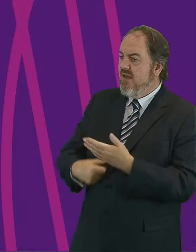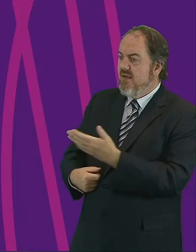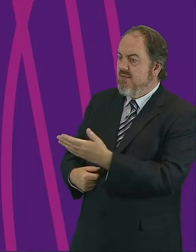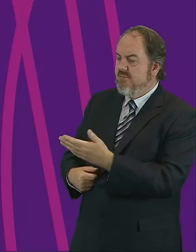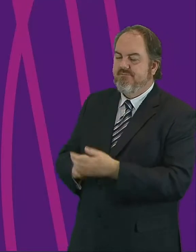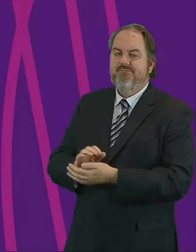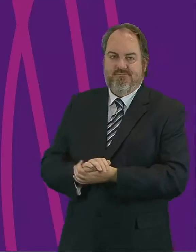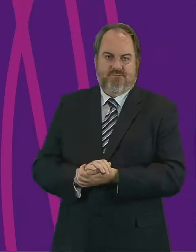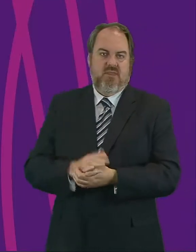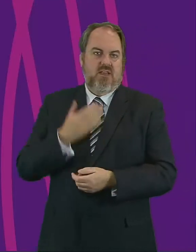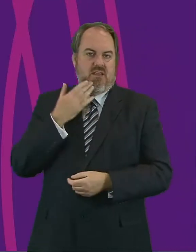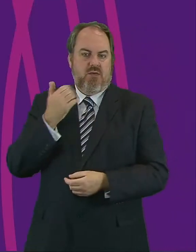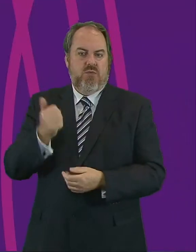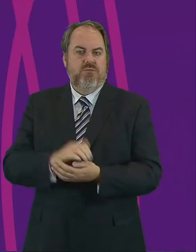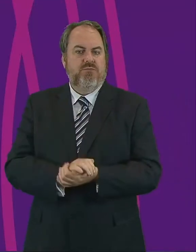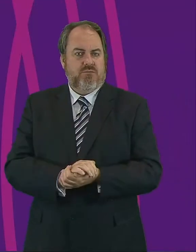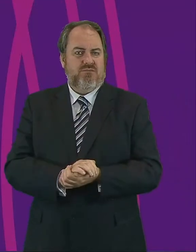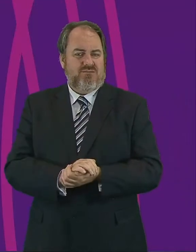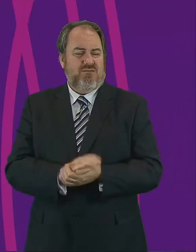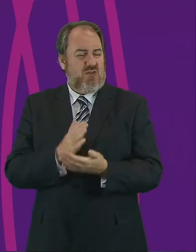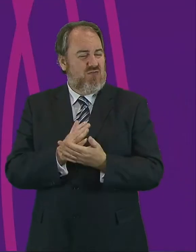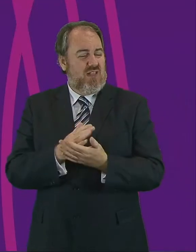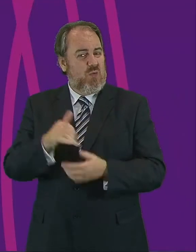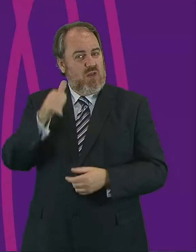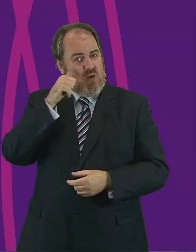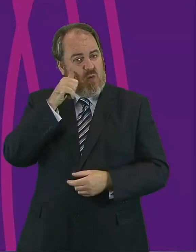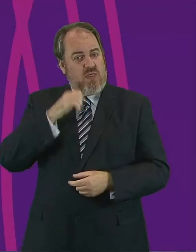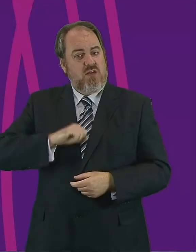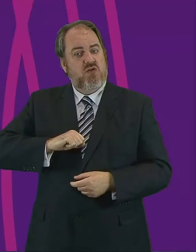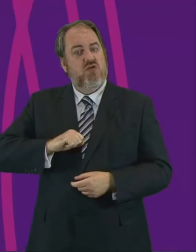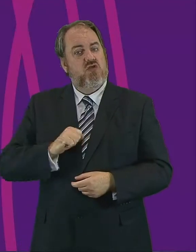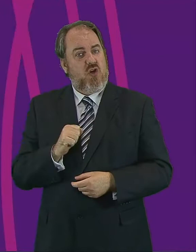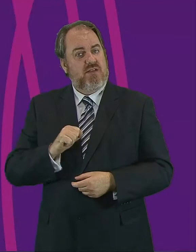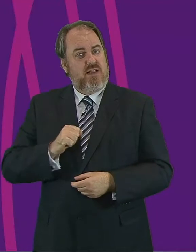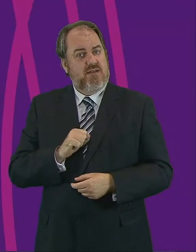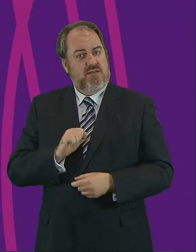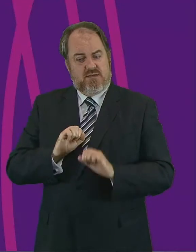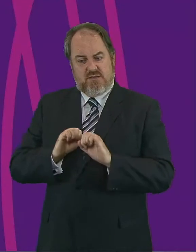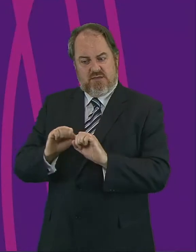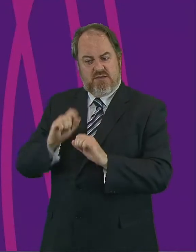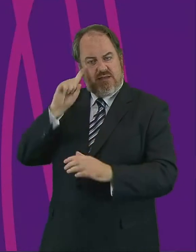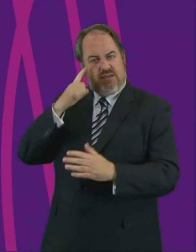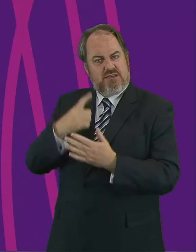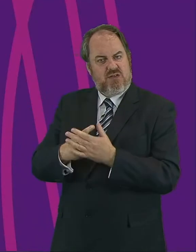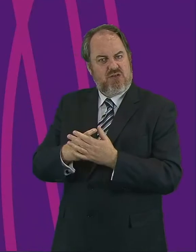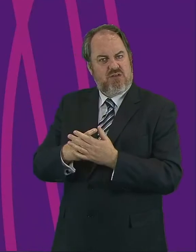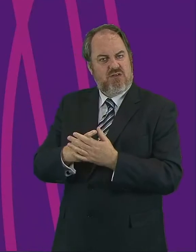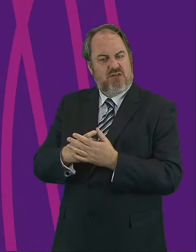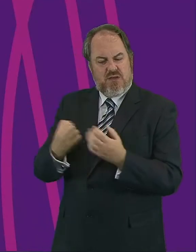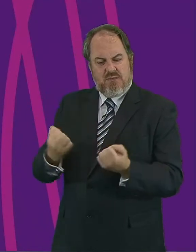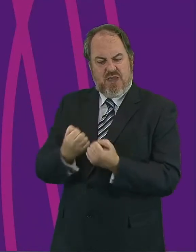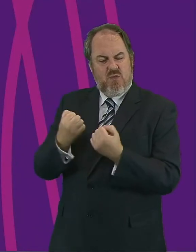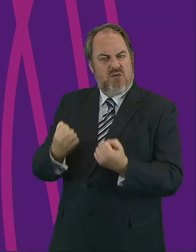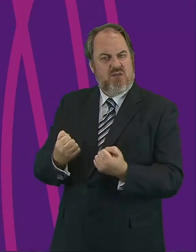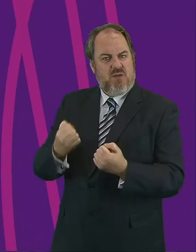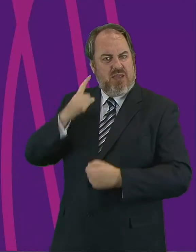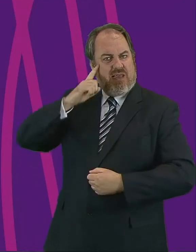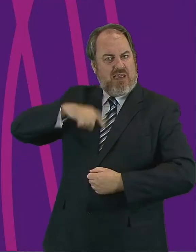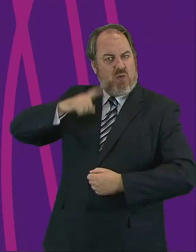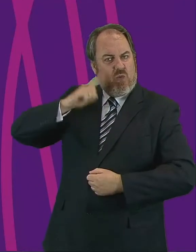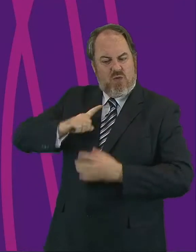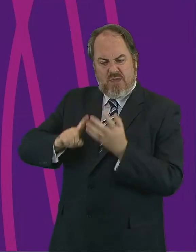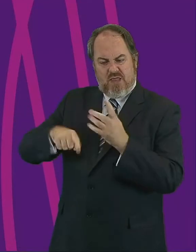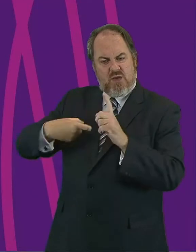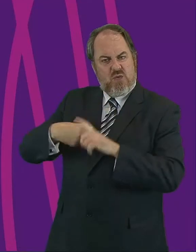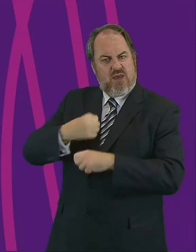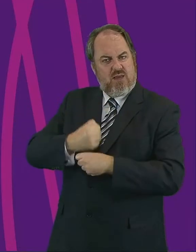Thank you, Presiding Officer. It's clear that Scotland's democratic decisions have been actively undermined by the UK Government. Does the Cabinet